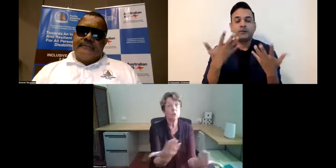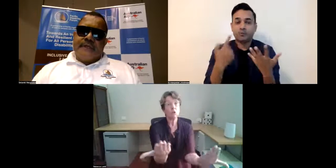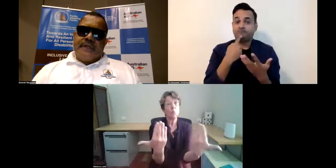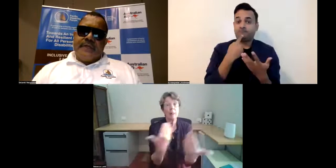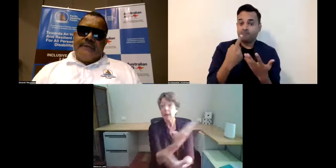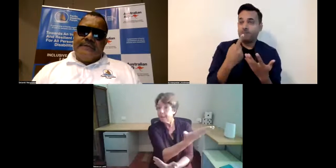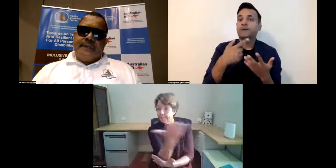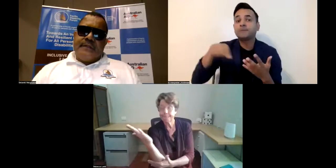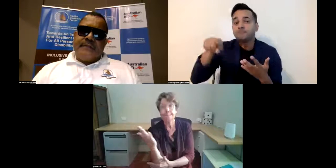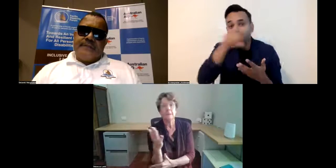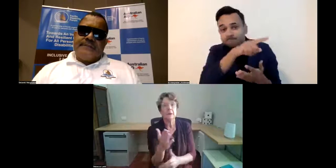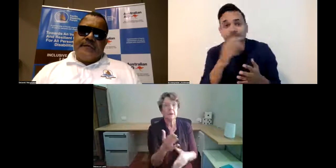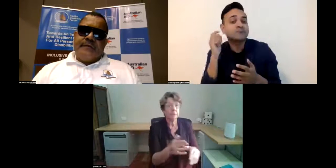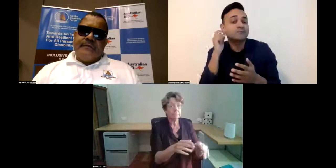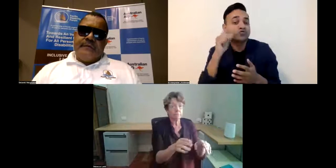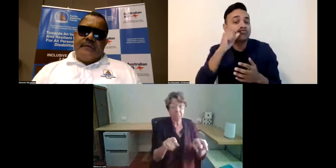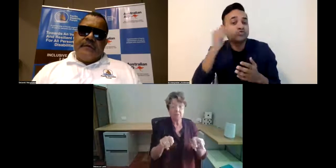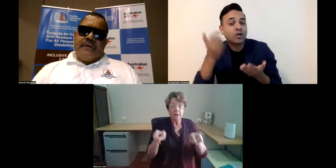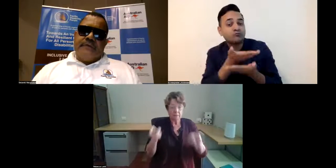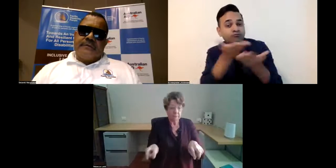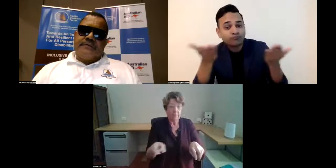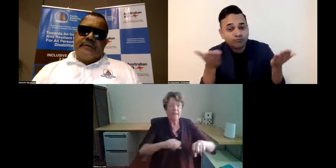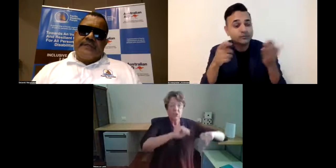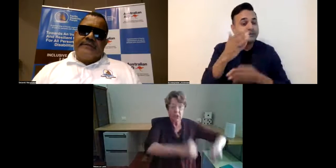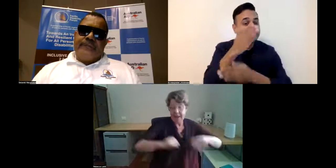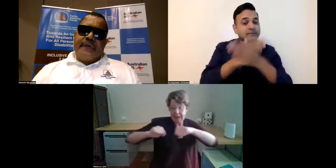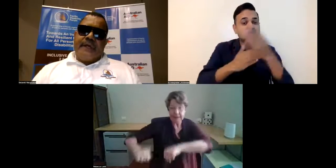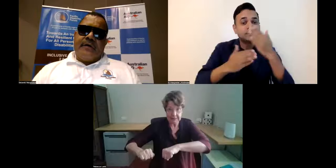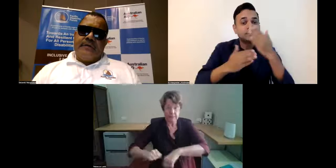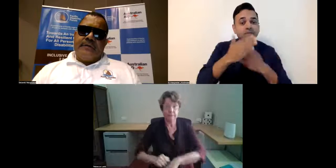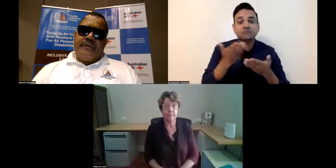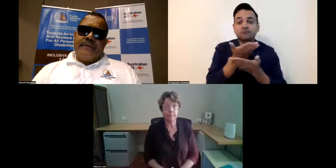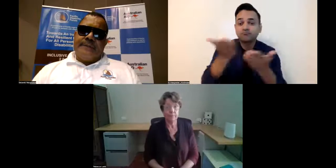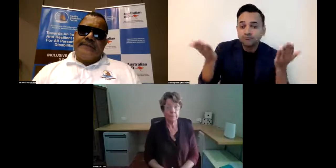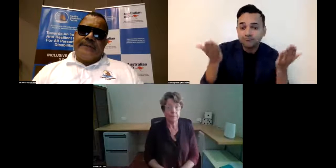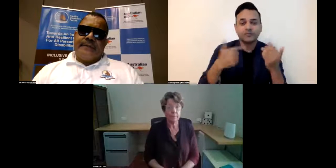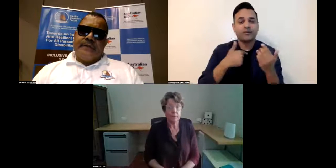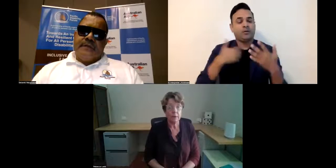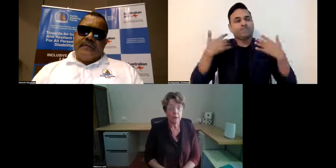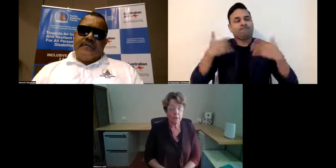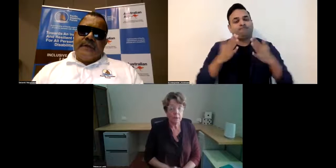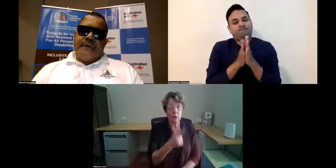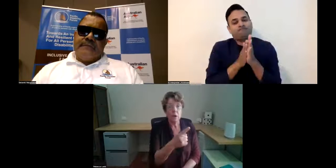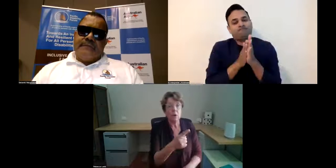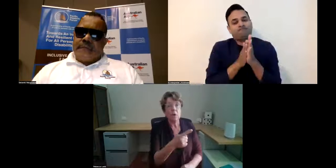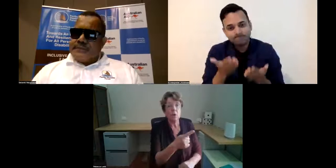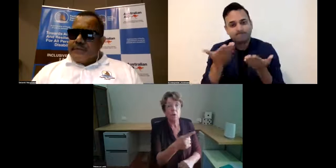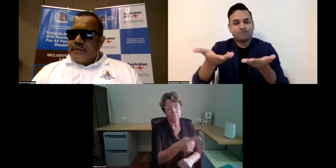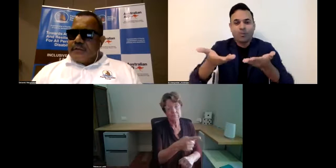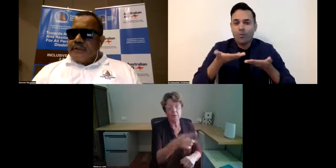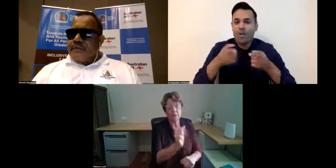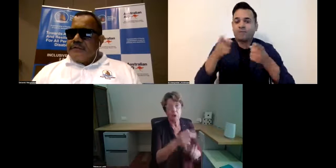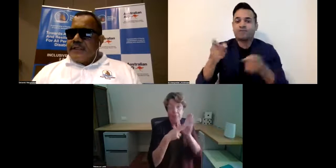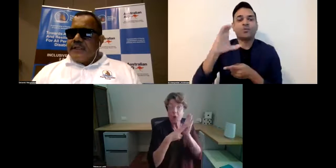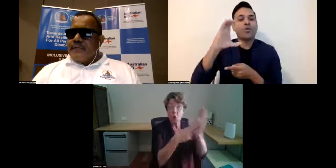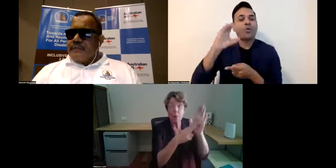Forum, Ms. Vilani Remenjesau, joining us from Palau, the Northern Pacific, to welcome us